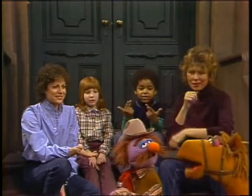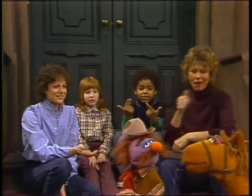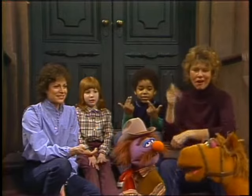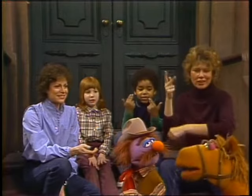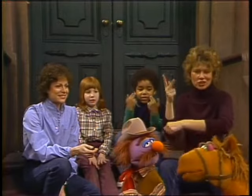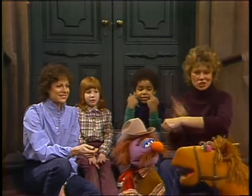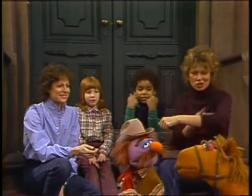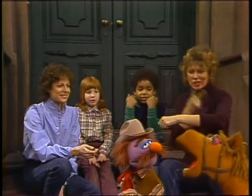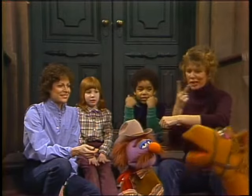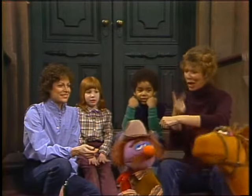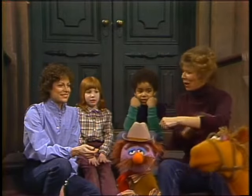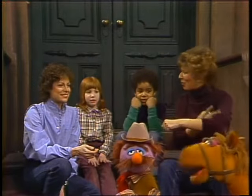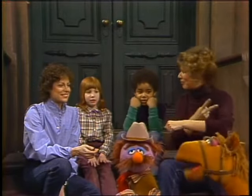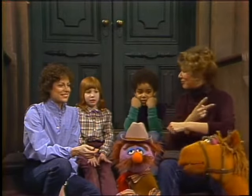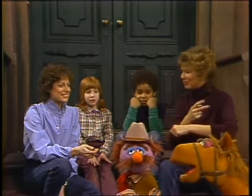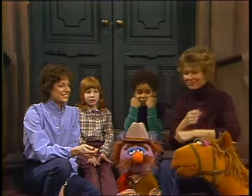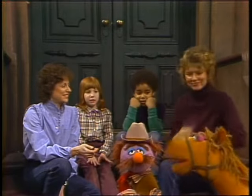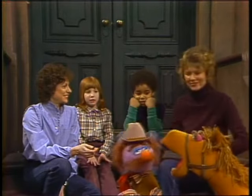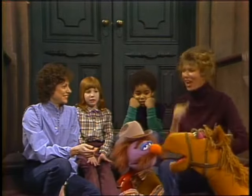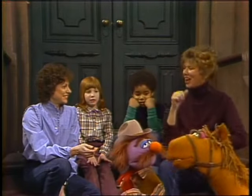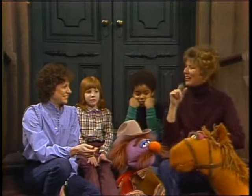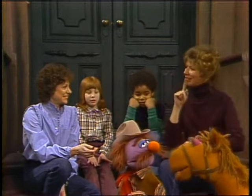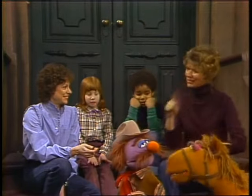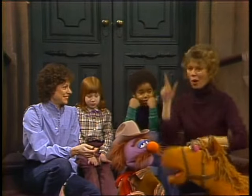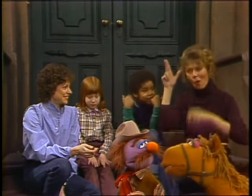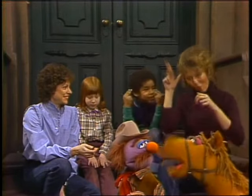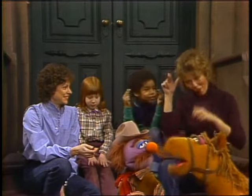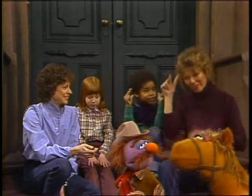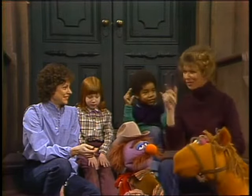neither, forgetful. I'm a horse, remember?